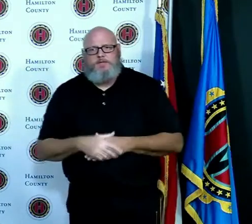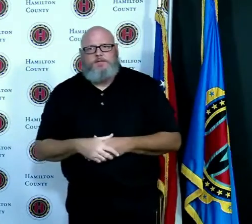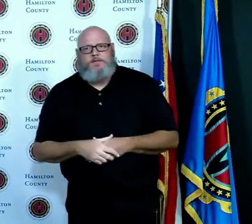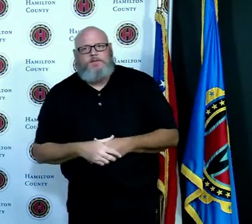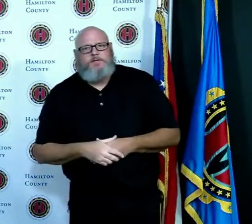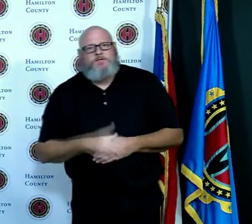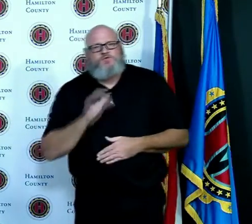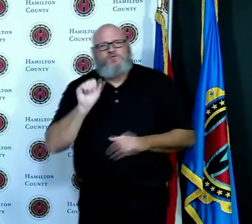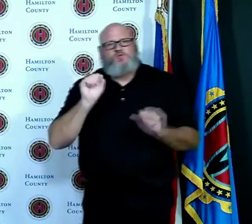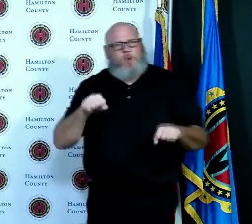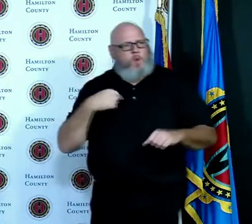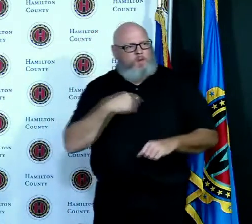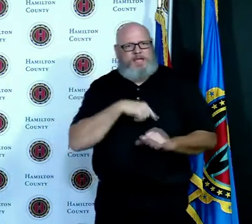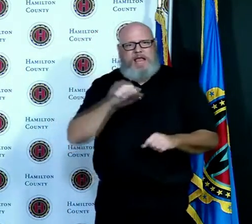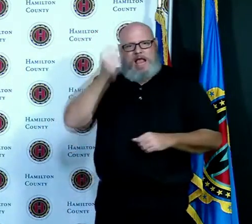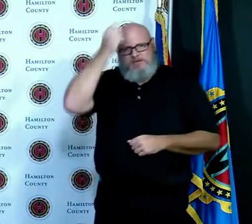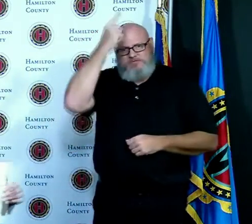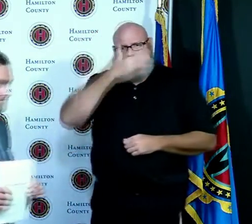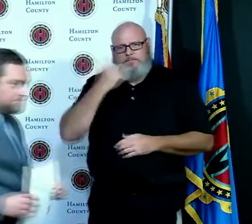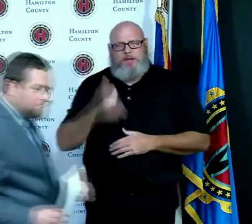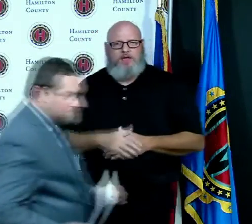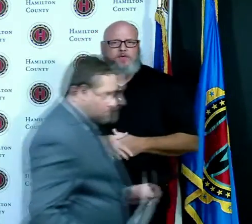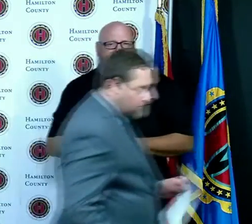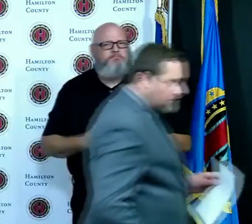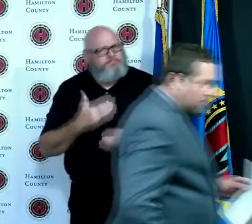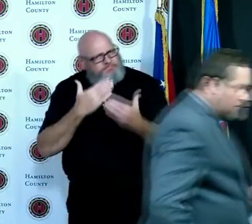in the coming weeks. Thank you.